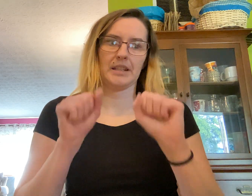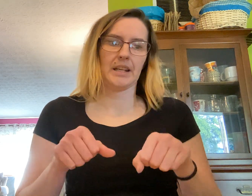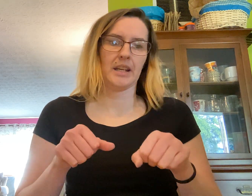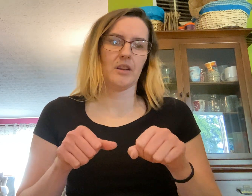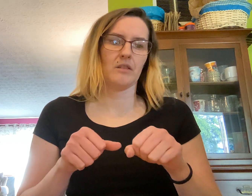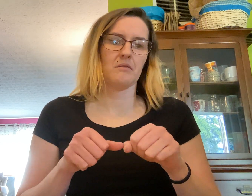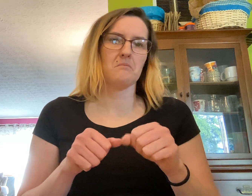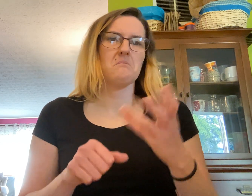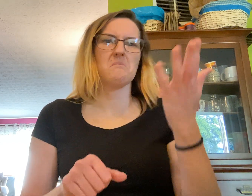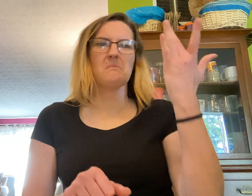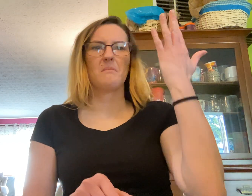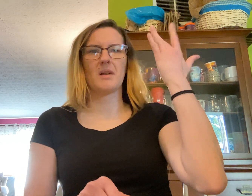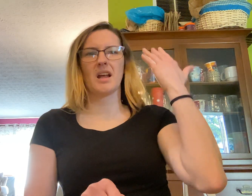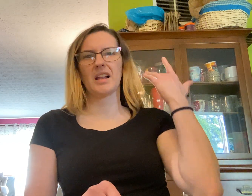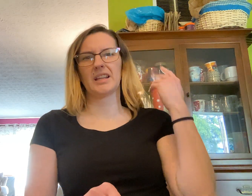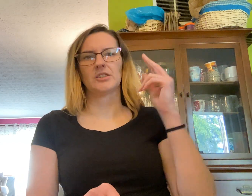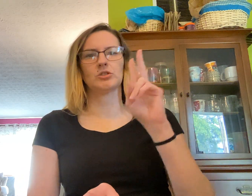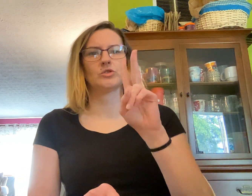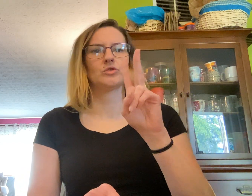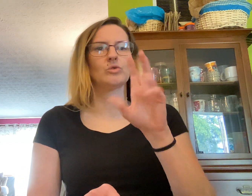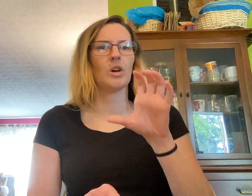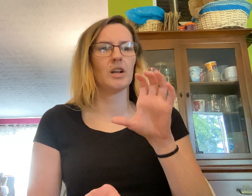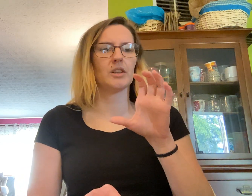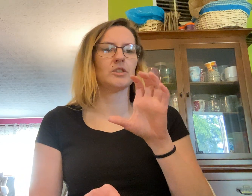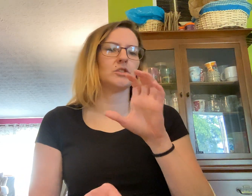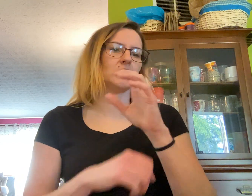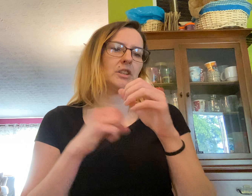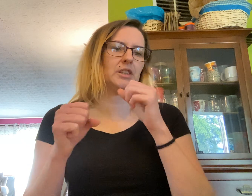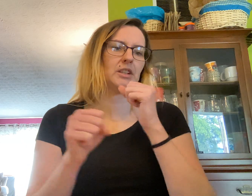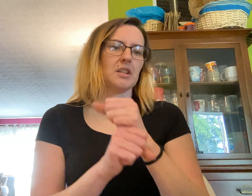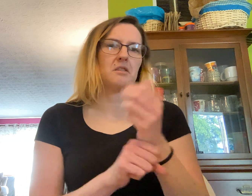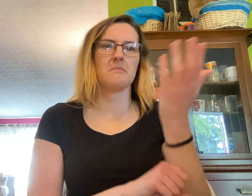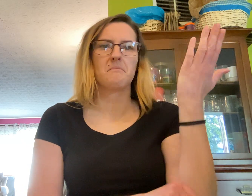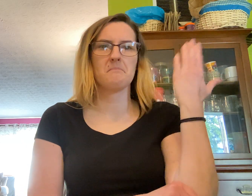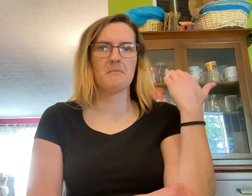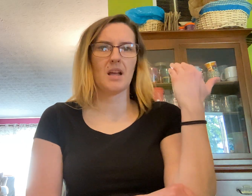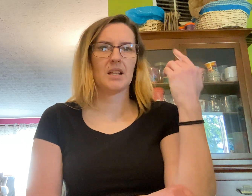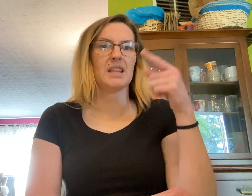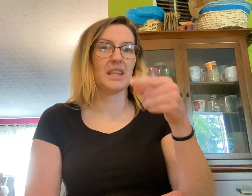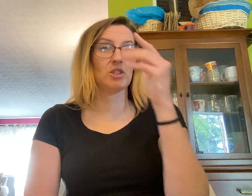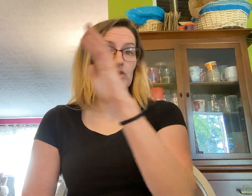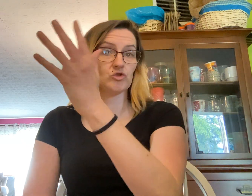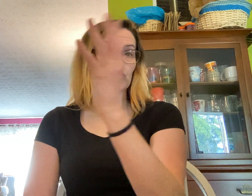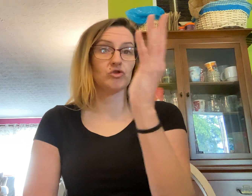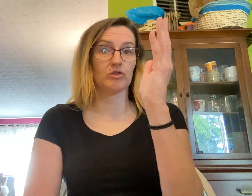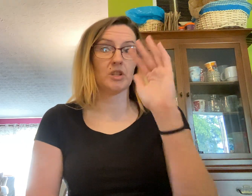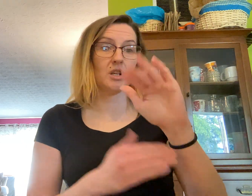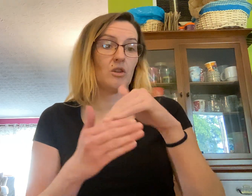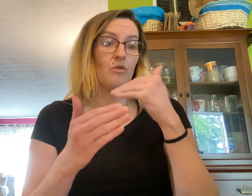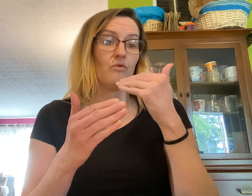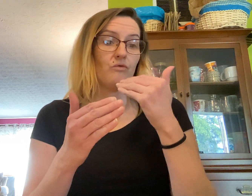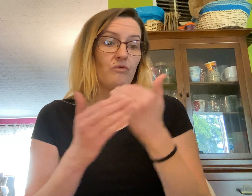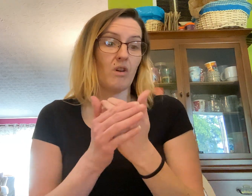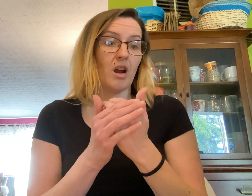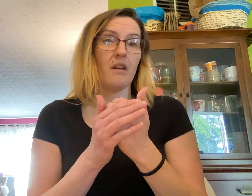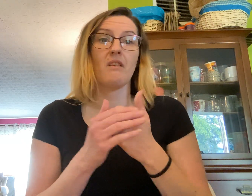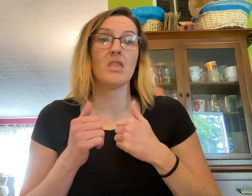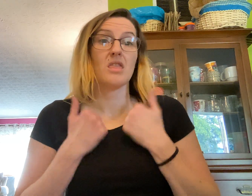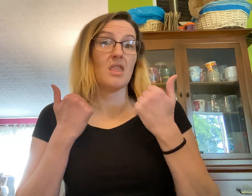It thrives in urban environments in areas with little vegetation, like along railroads or highways where it